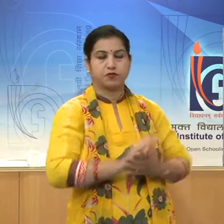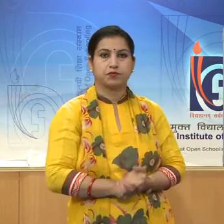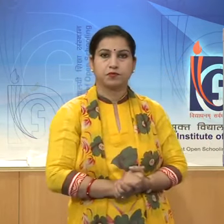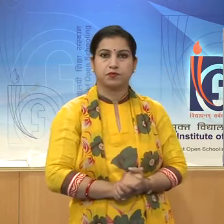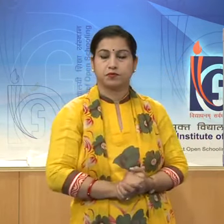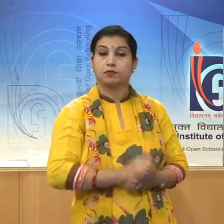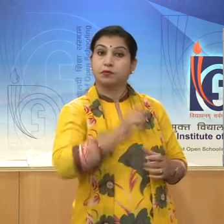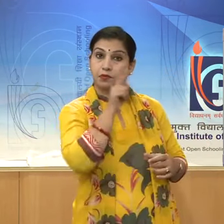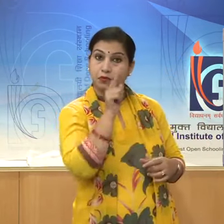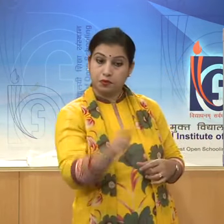work of